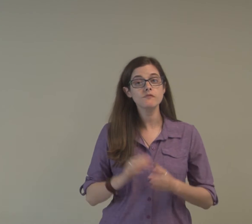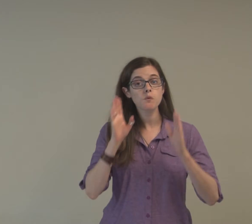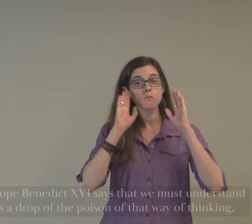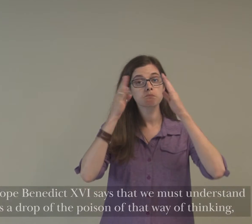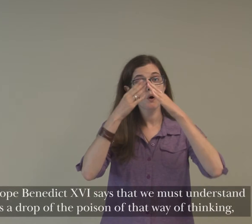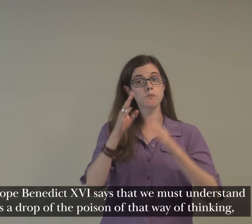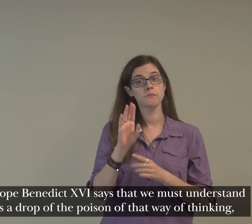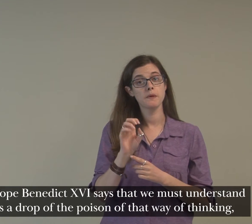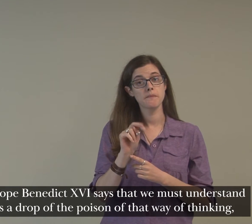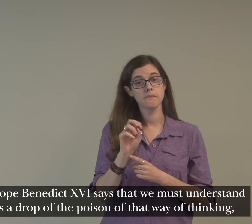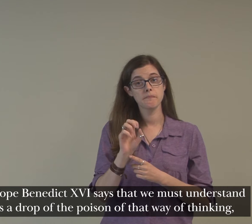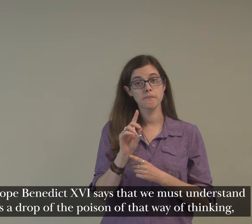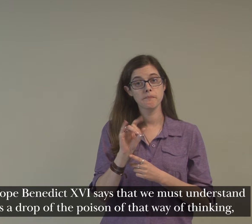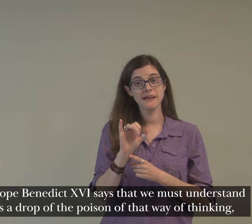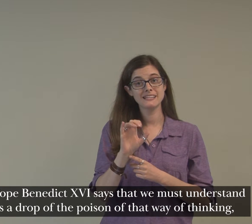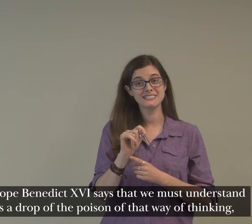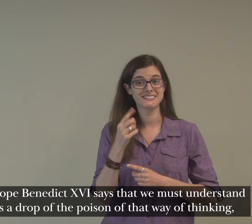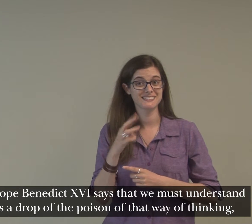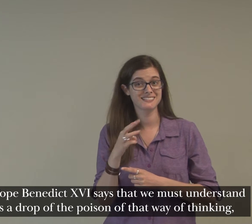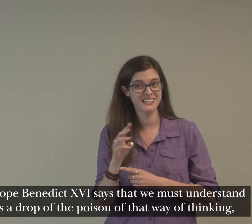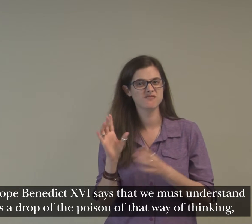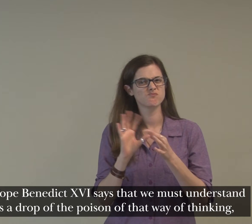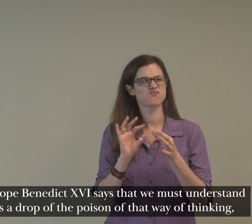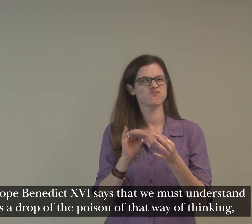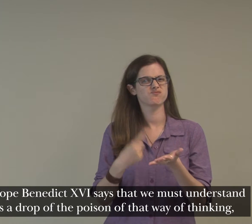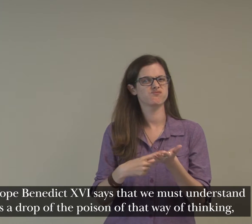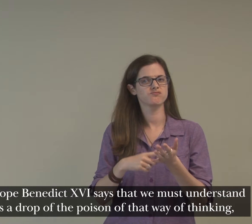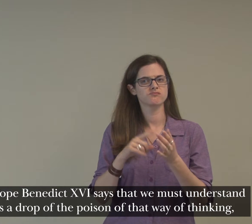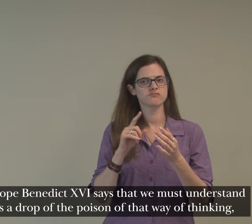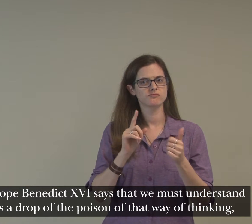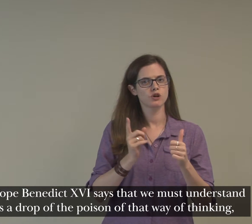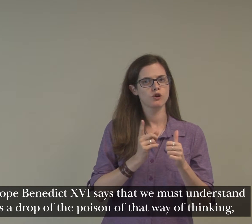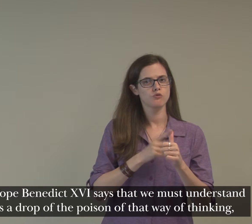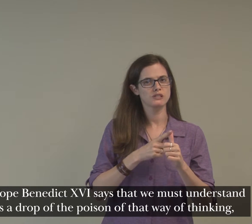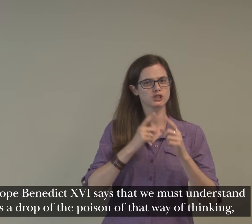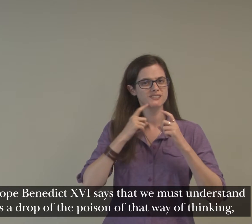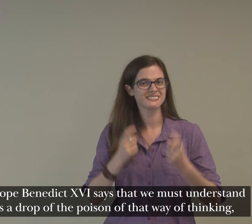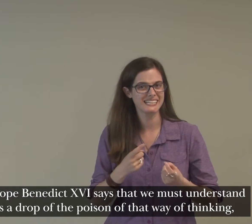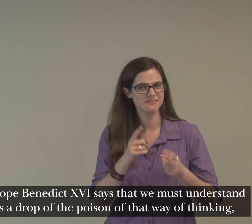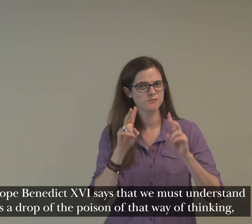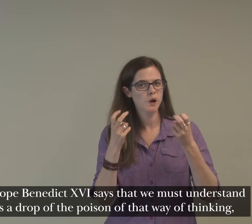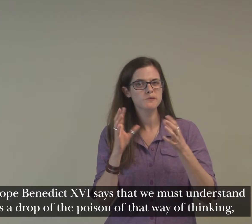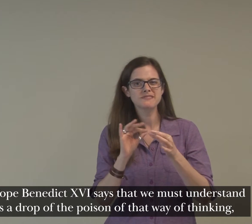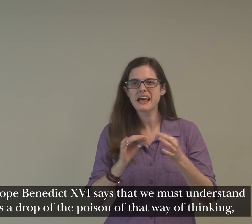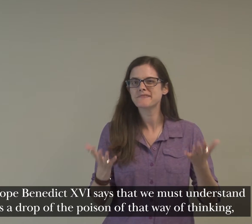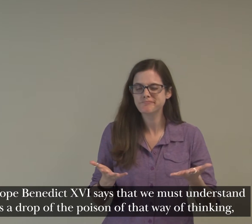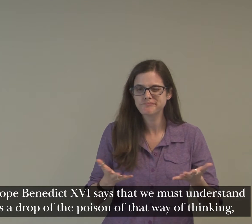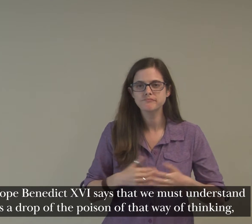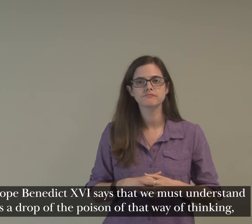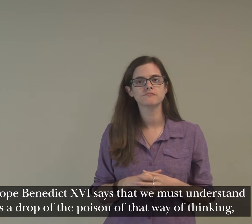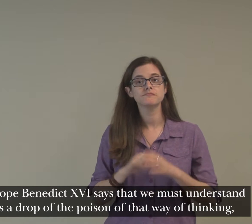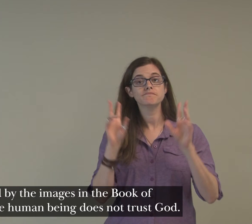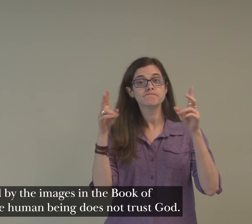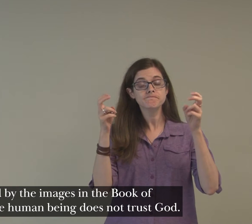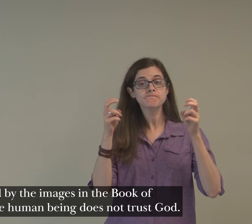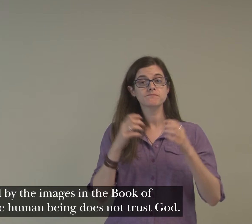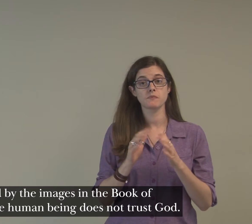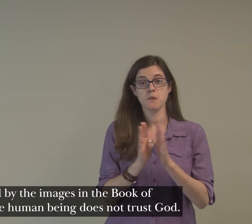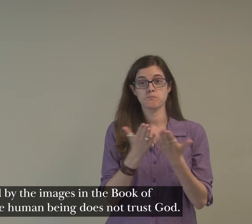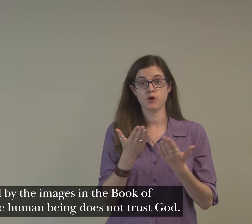In explaining original sin, Pope Benedict XVI says that we must understand that we all carry within us a drop of the poison of that way of thinking.